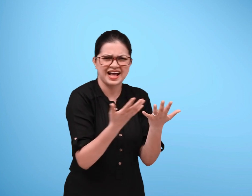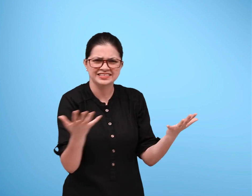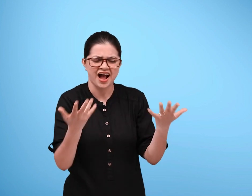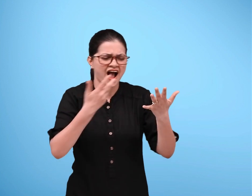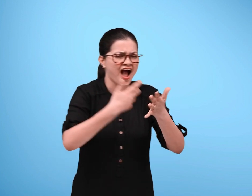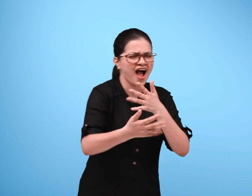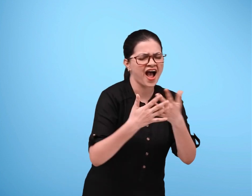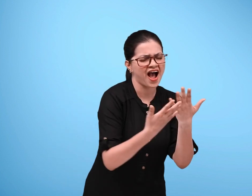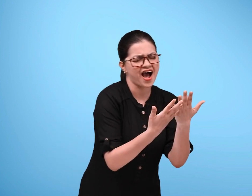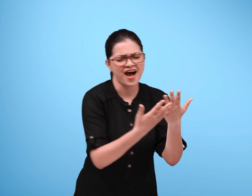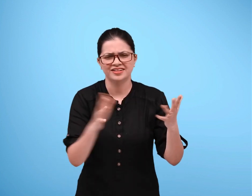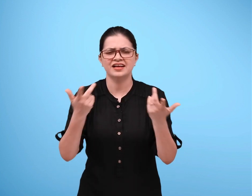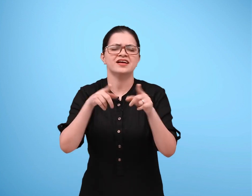Moving things around us.